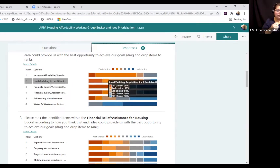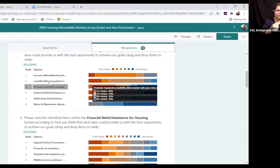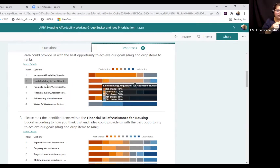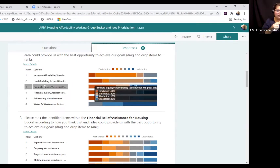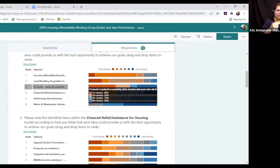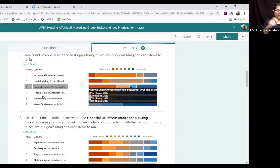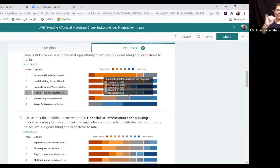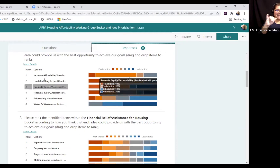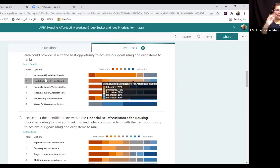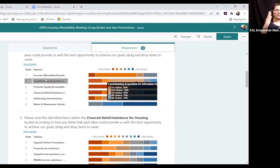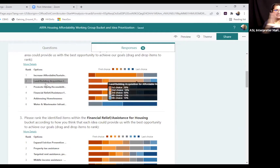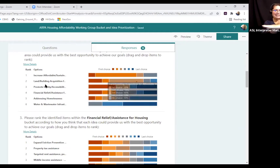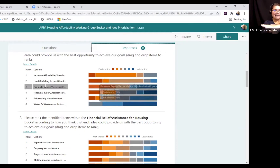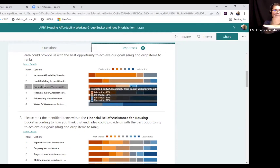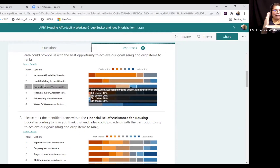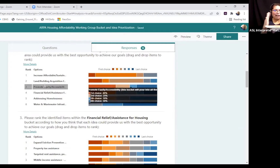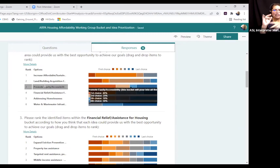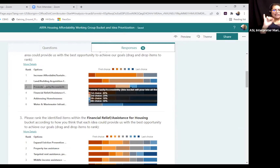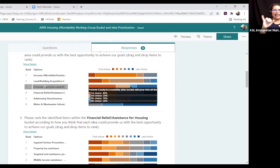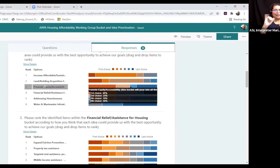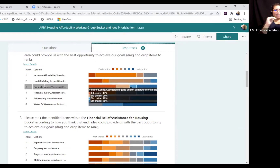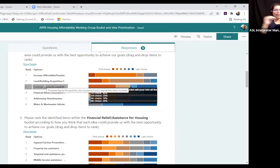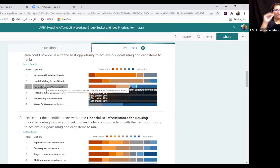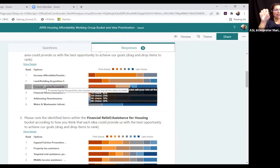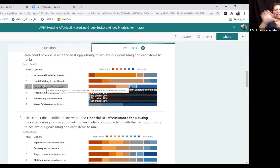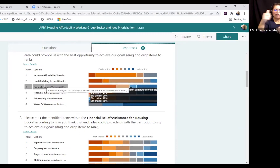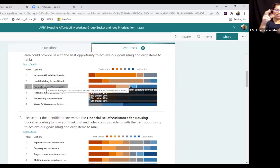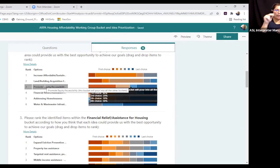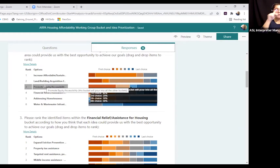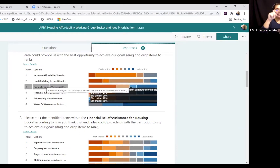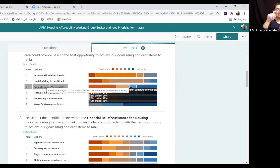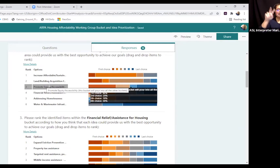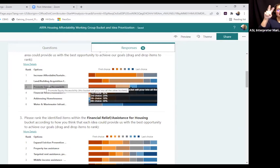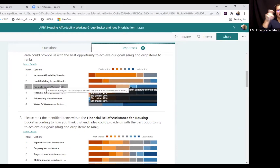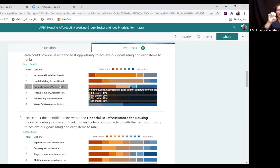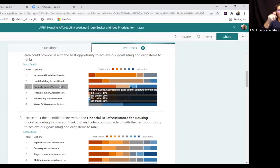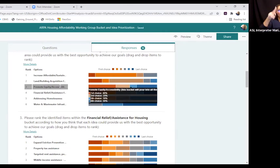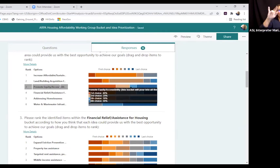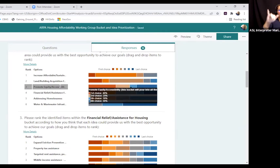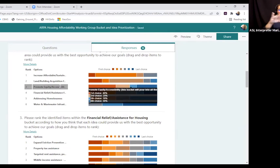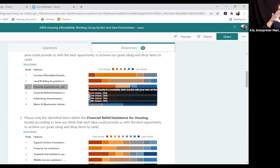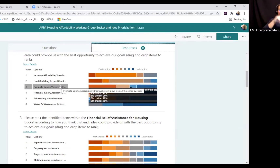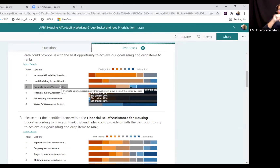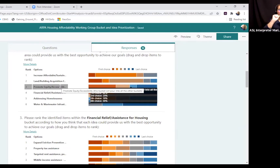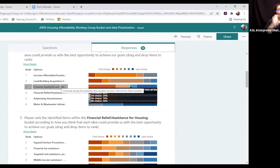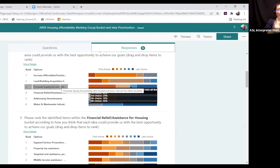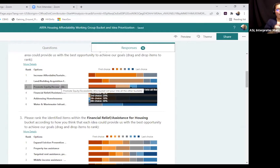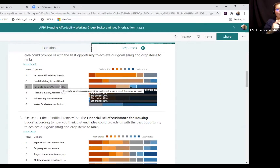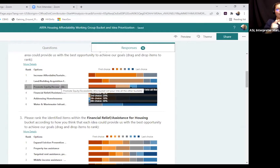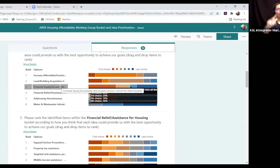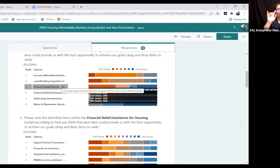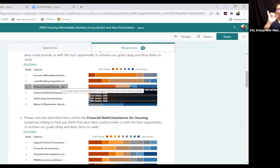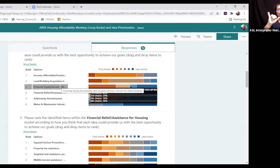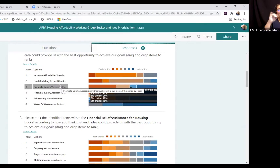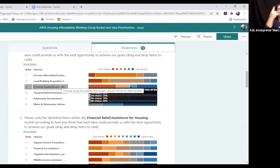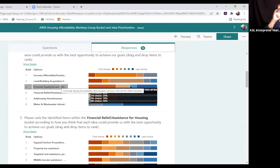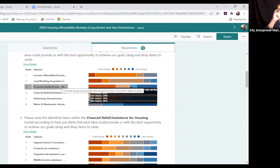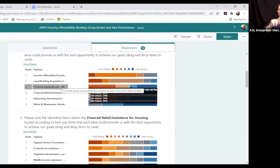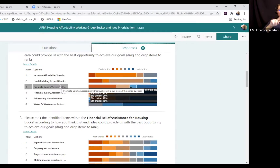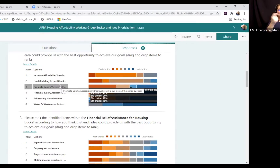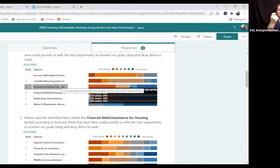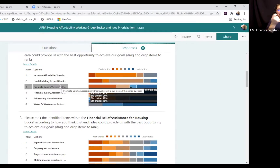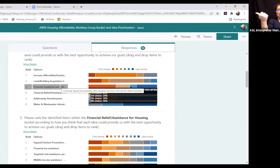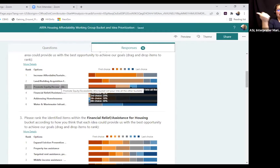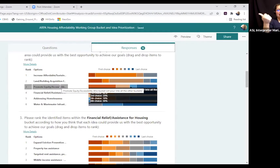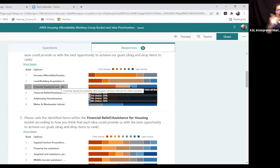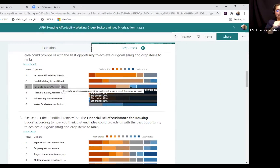scale or level as the others, because it is part of all of it and informs all of them. So in a way, this one almost gets knocked out. If that,